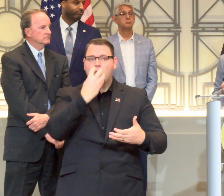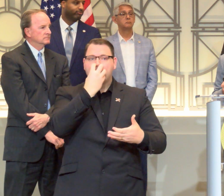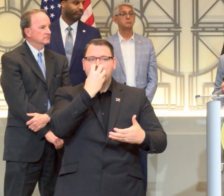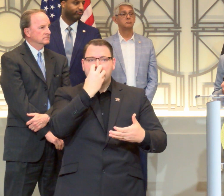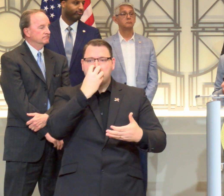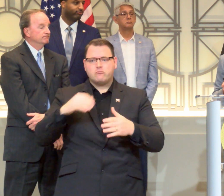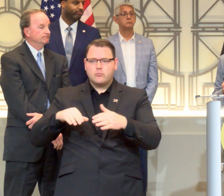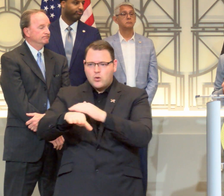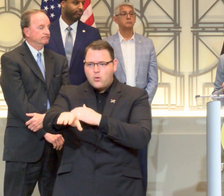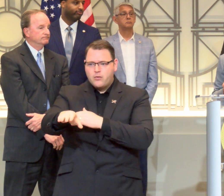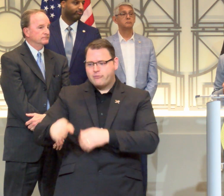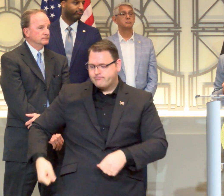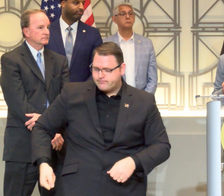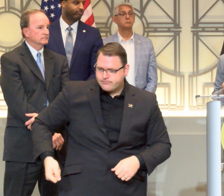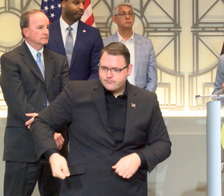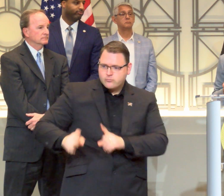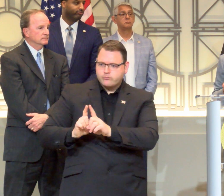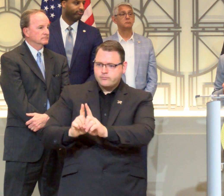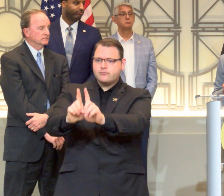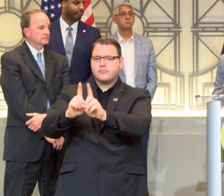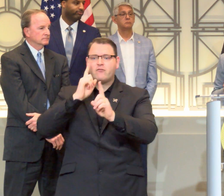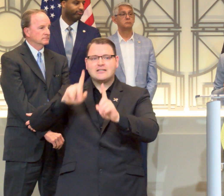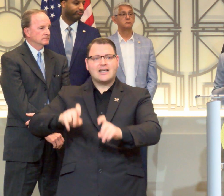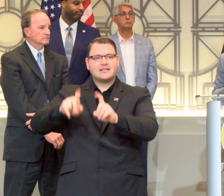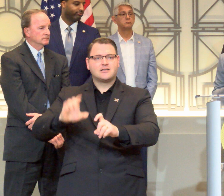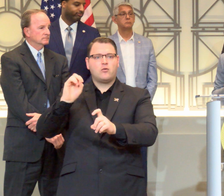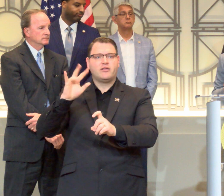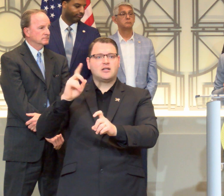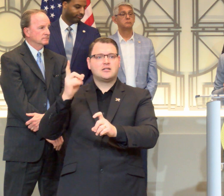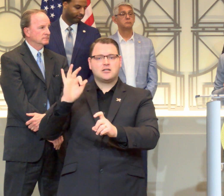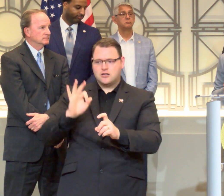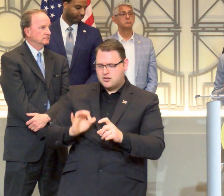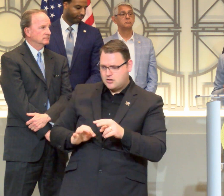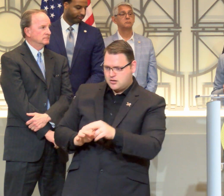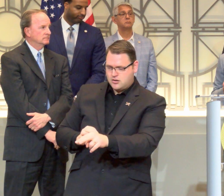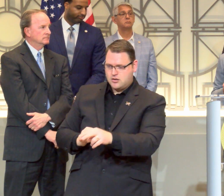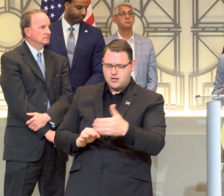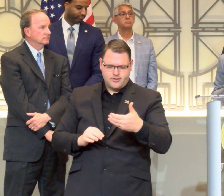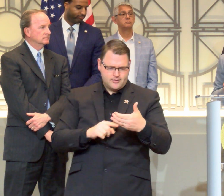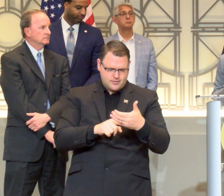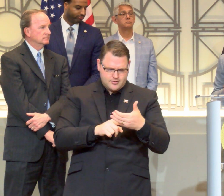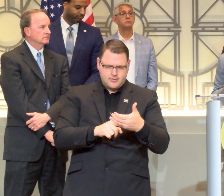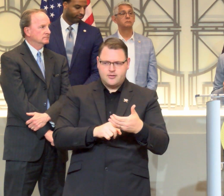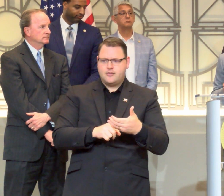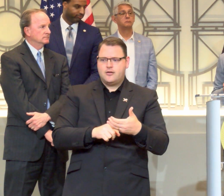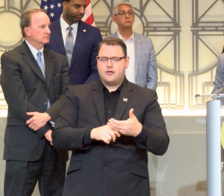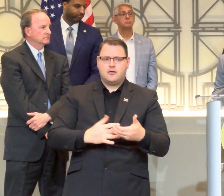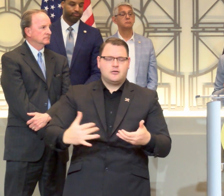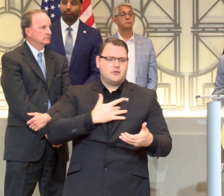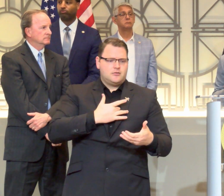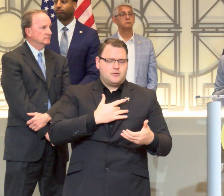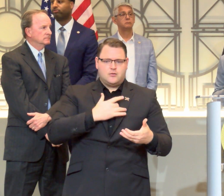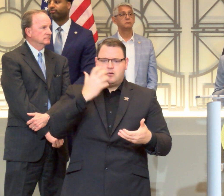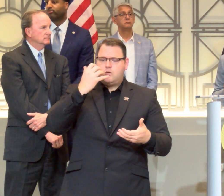for a COVID-19 test. And that was a really scary moment. If it didn't feel real before then it really felt real when I saw that